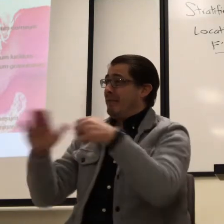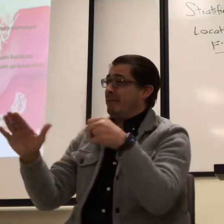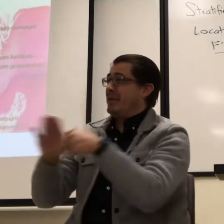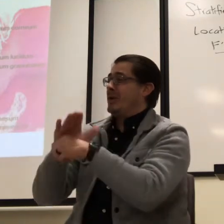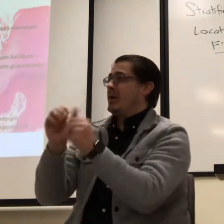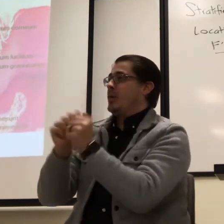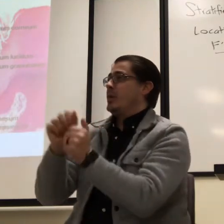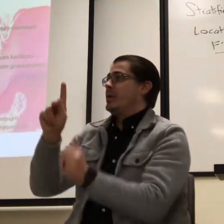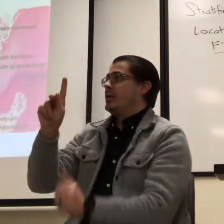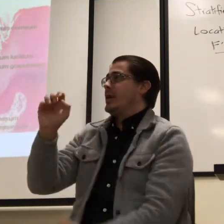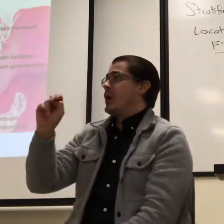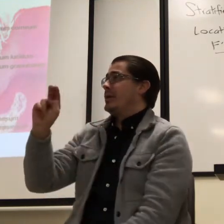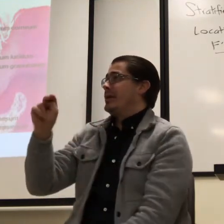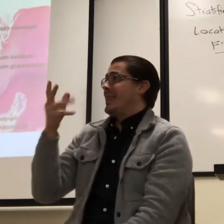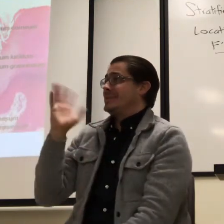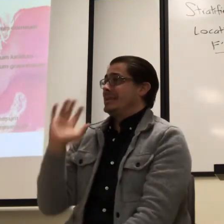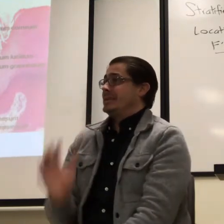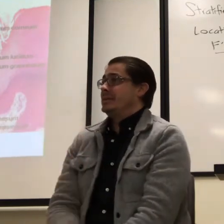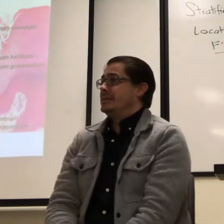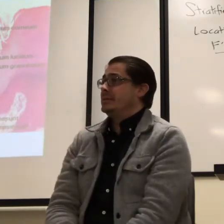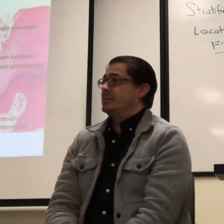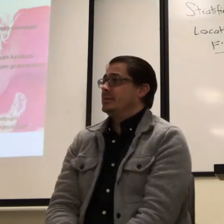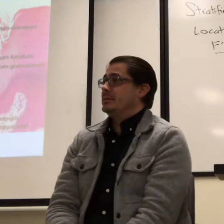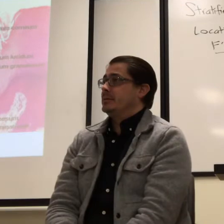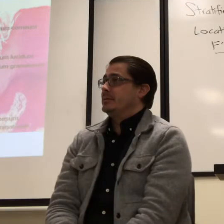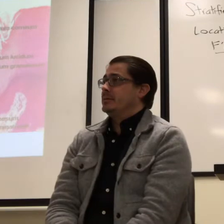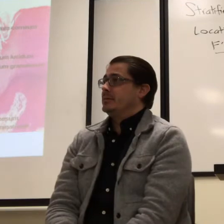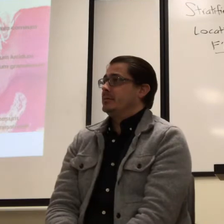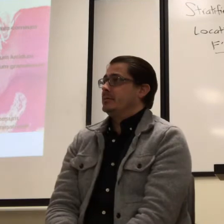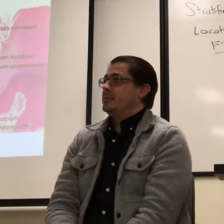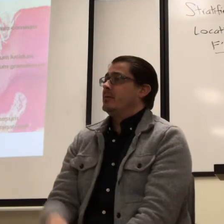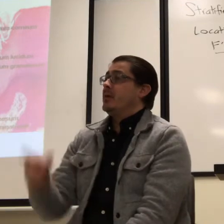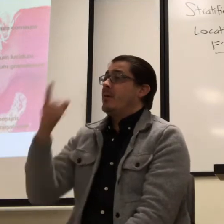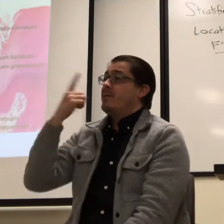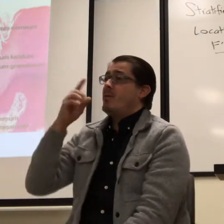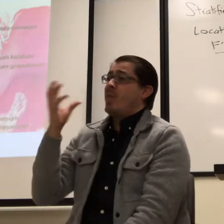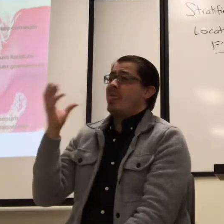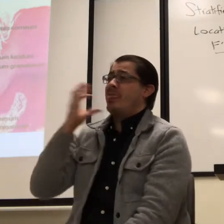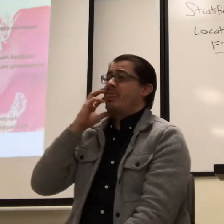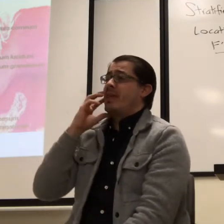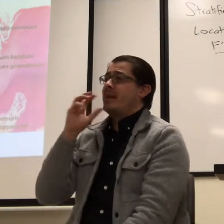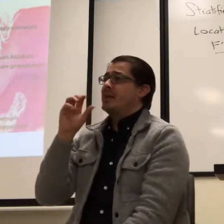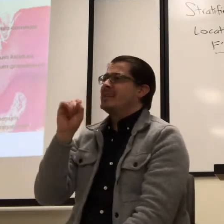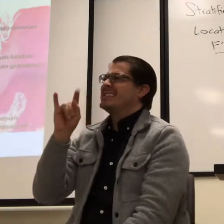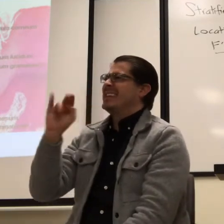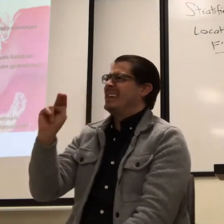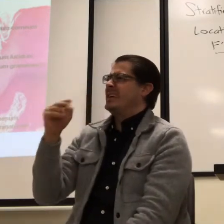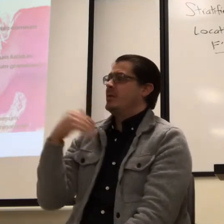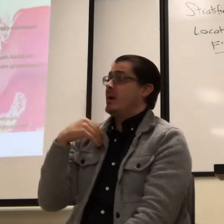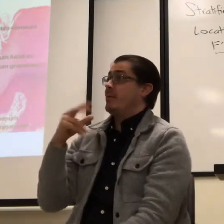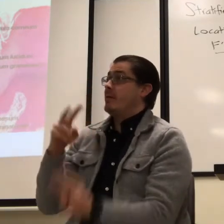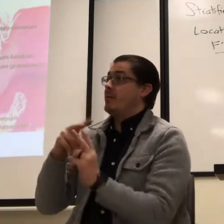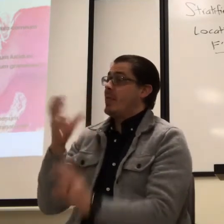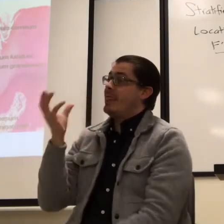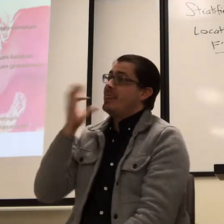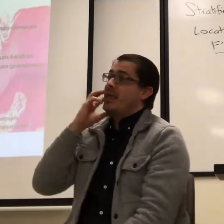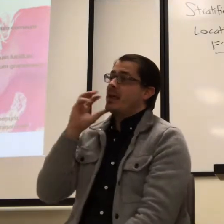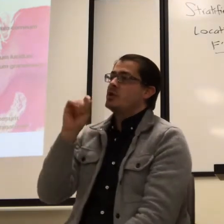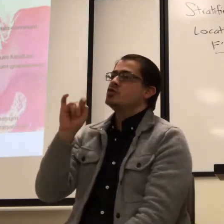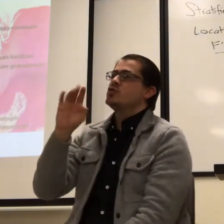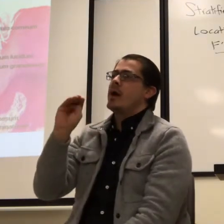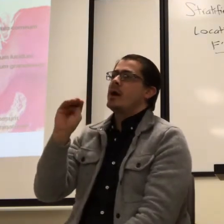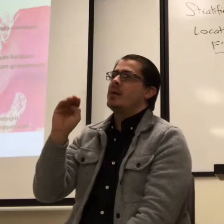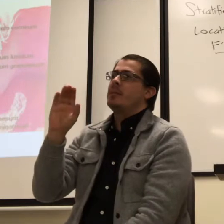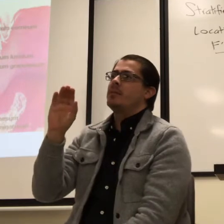with keratin. That's it. In thick skin, you would have a very thick stratum corneum. On